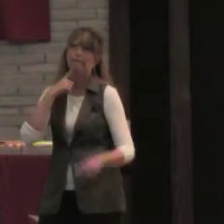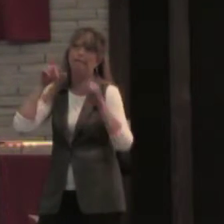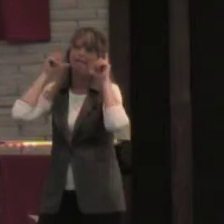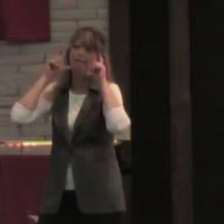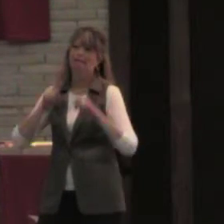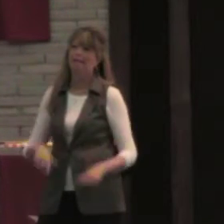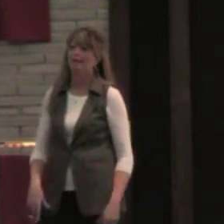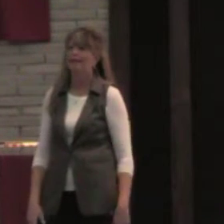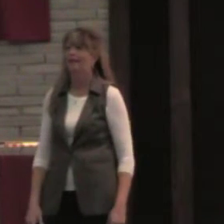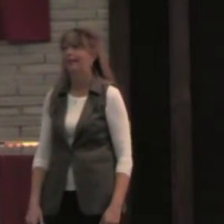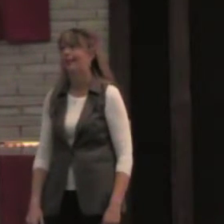happy.